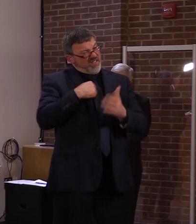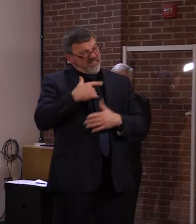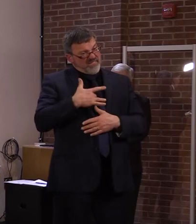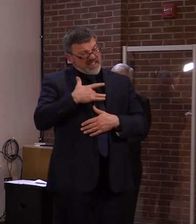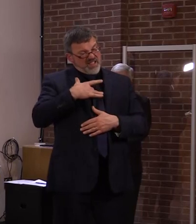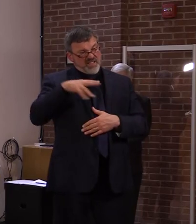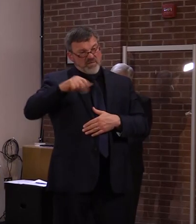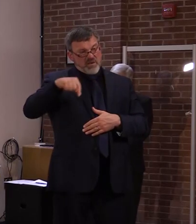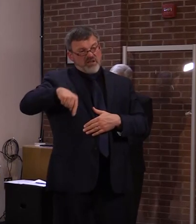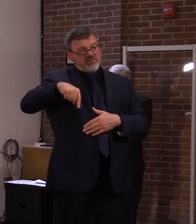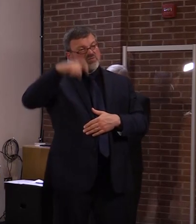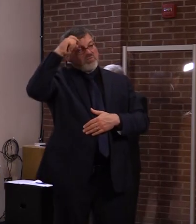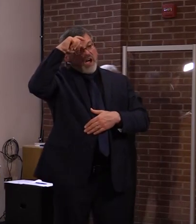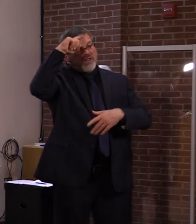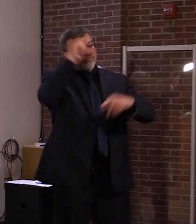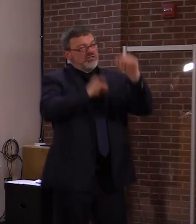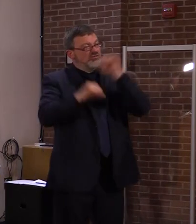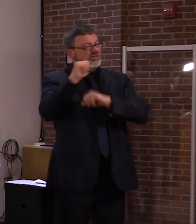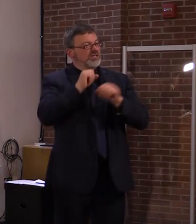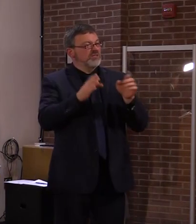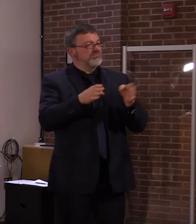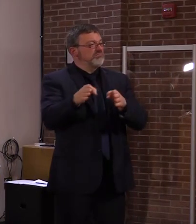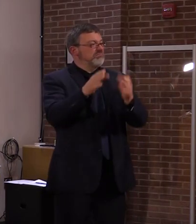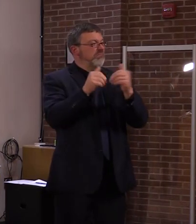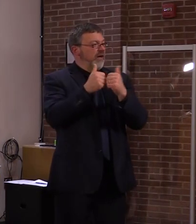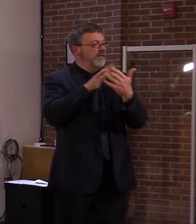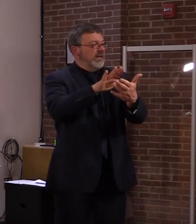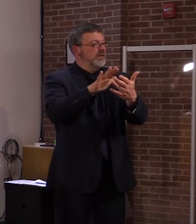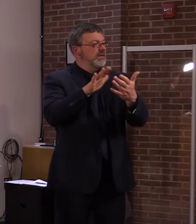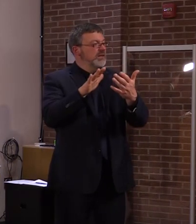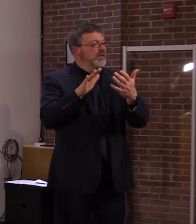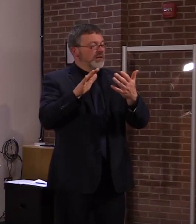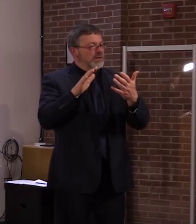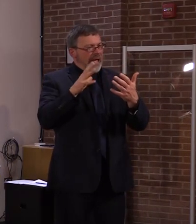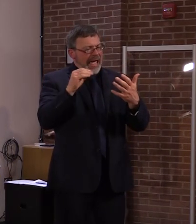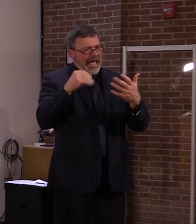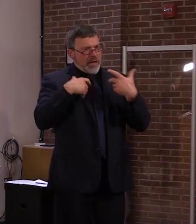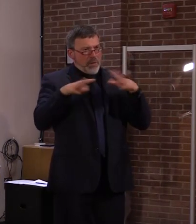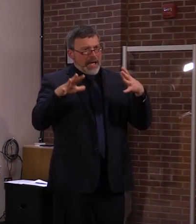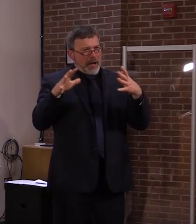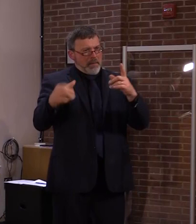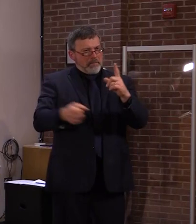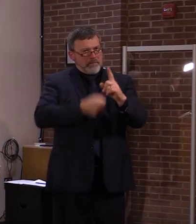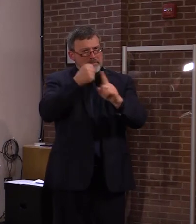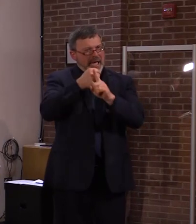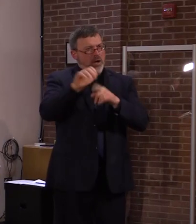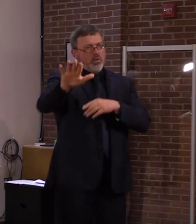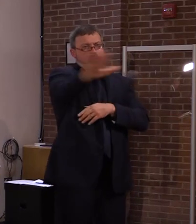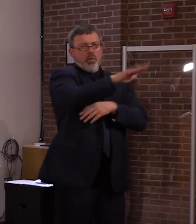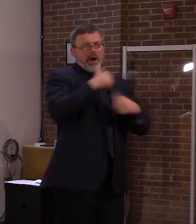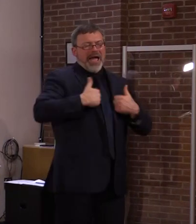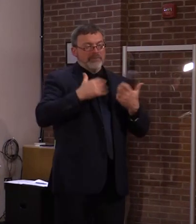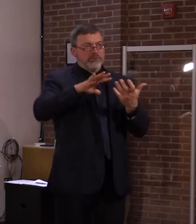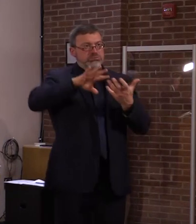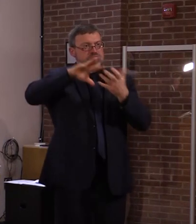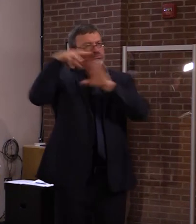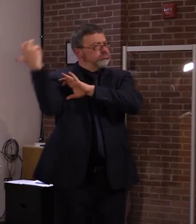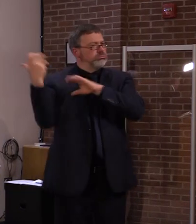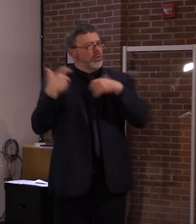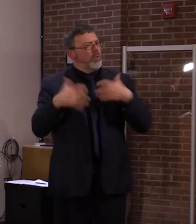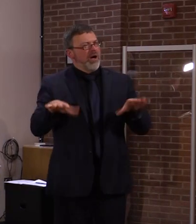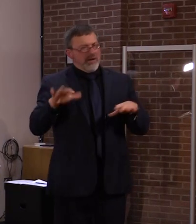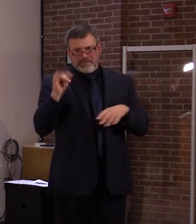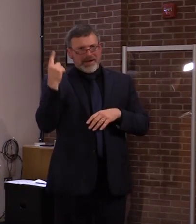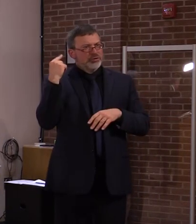in our lives that people have become accustomed to, getting back to somewhat normal. Governor, are you basing